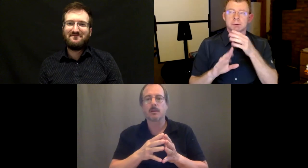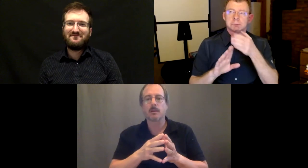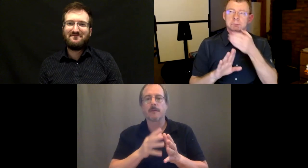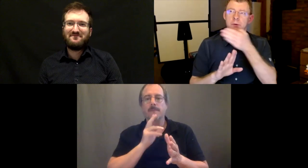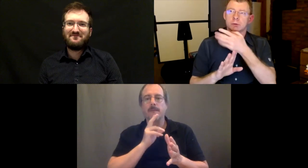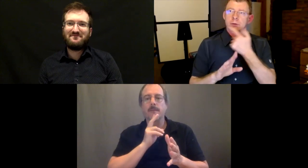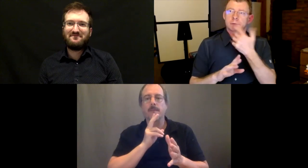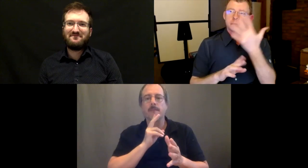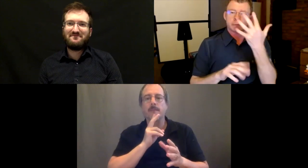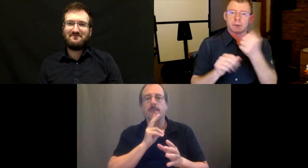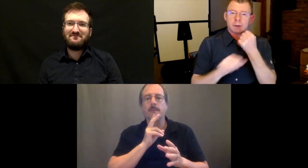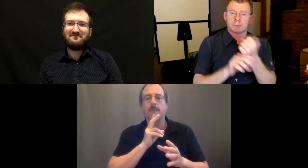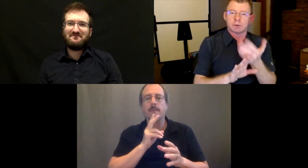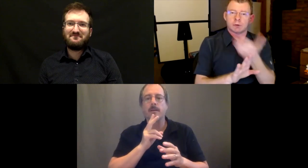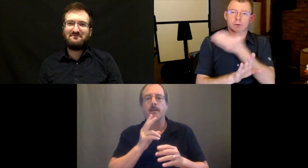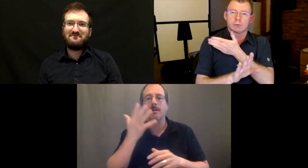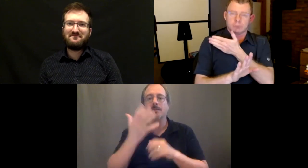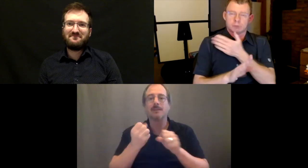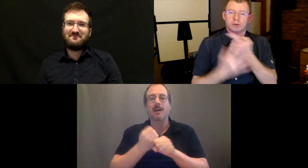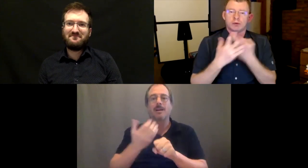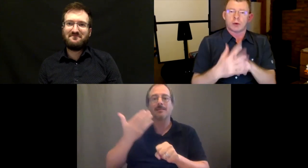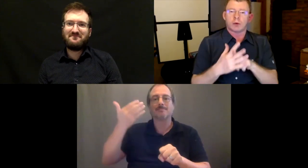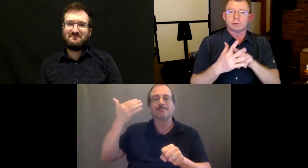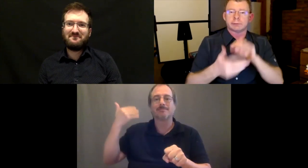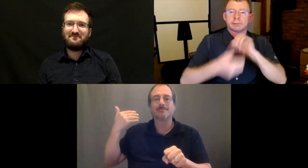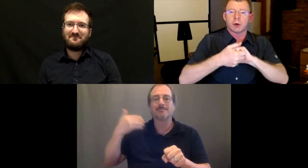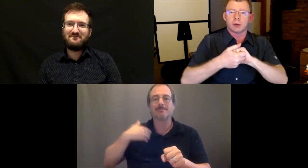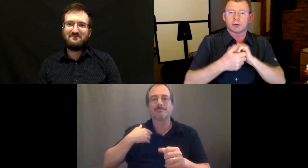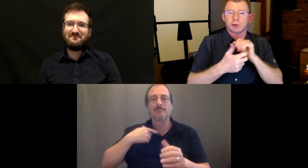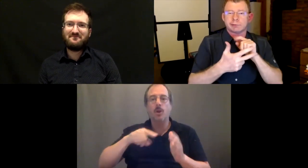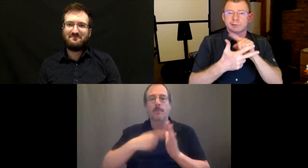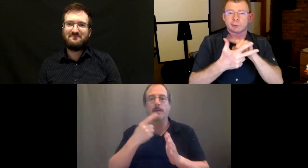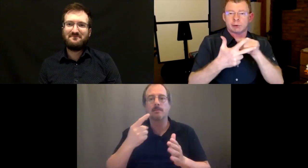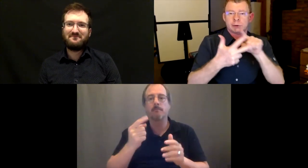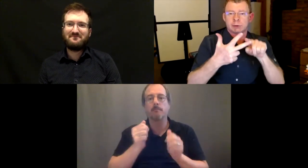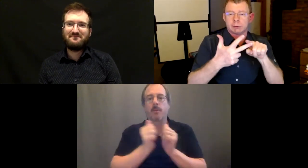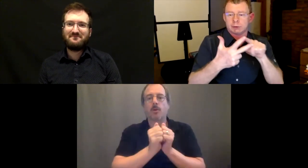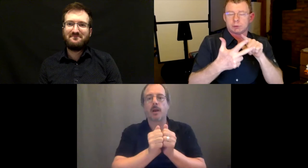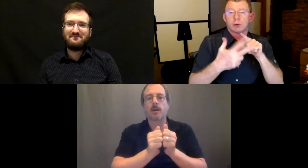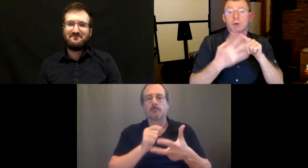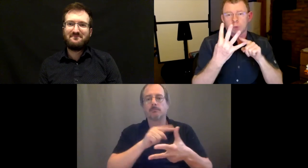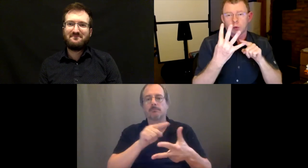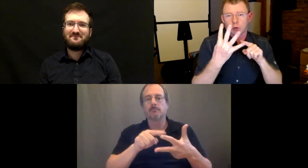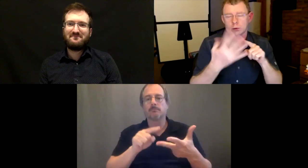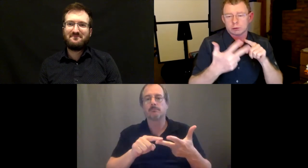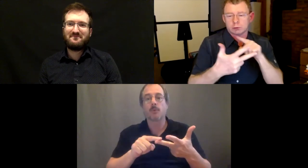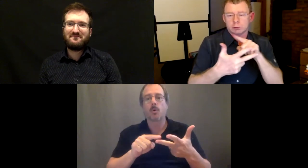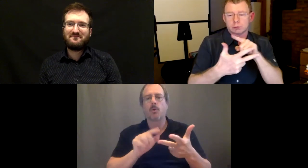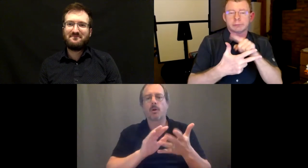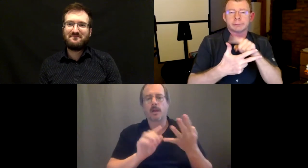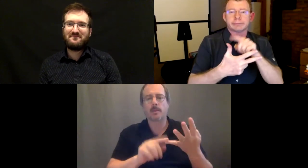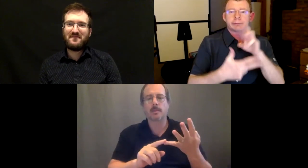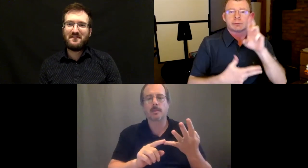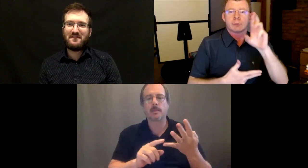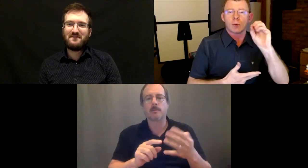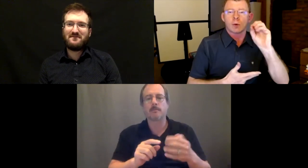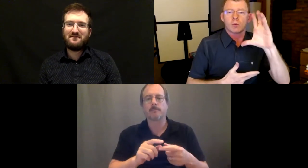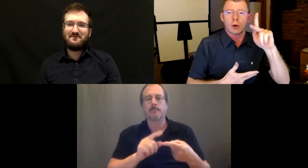you to ask me that. But 5 years ago, we started a partnership with four